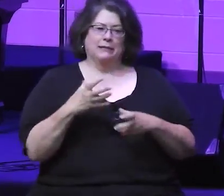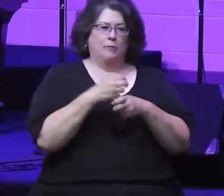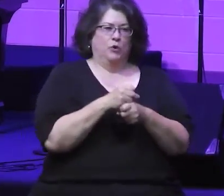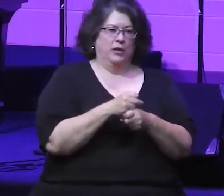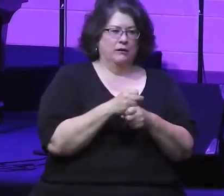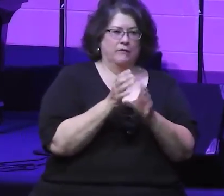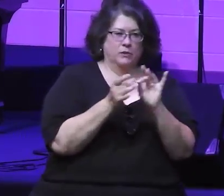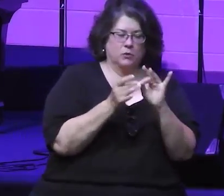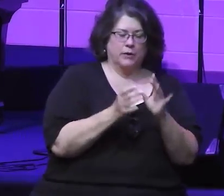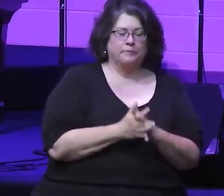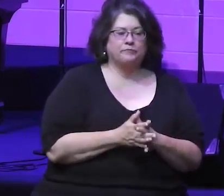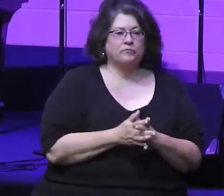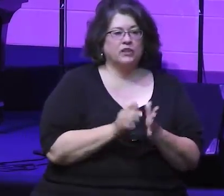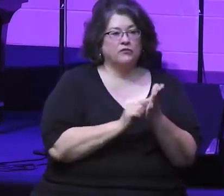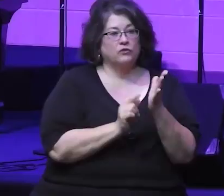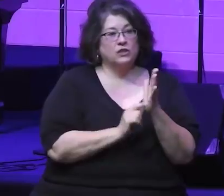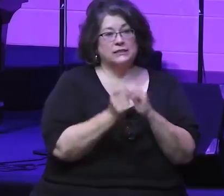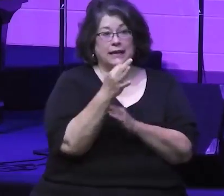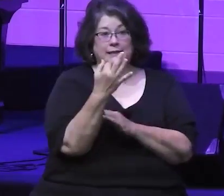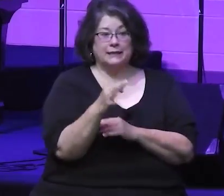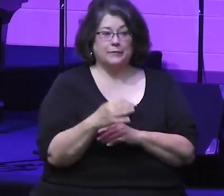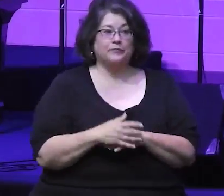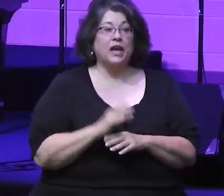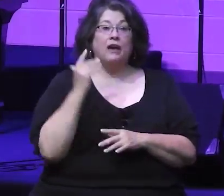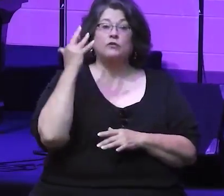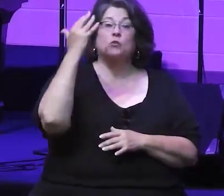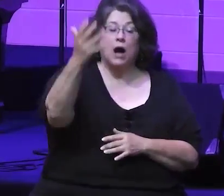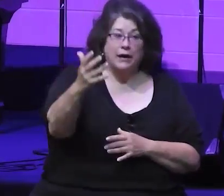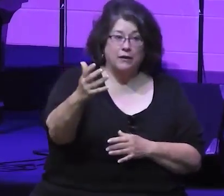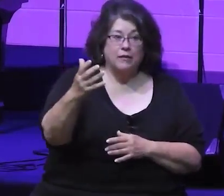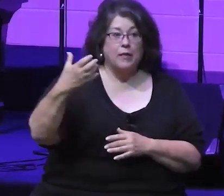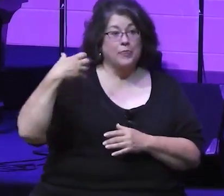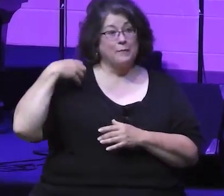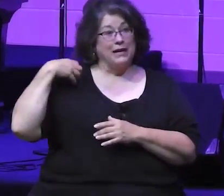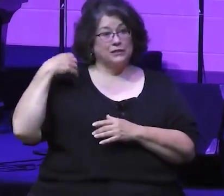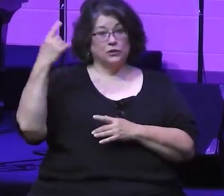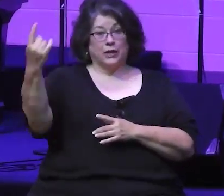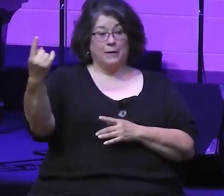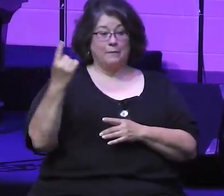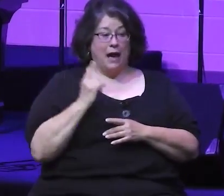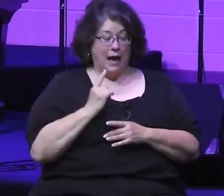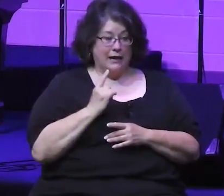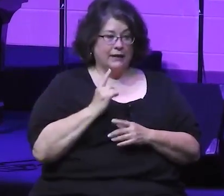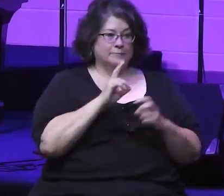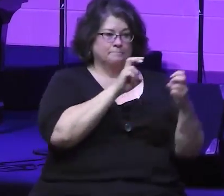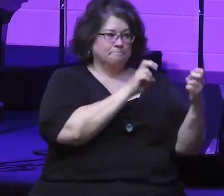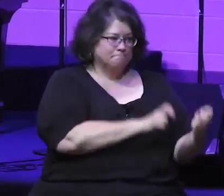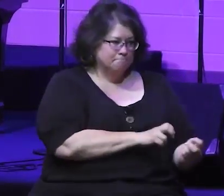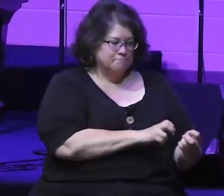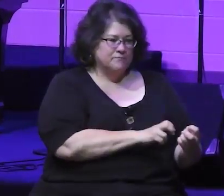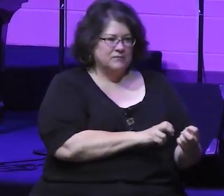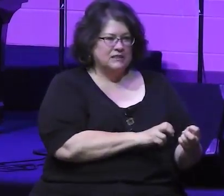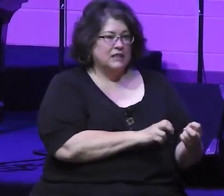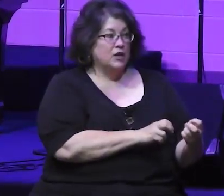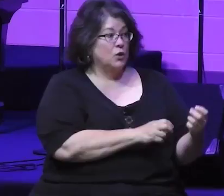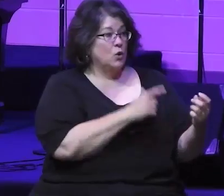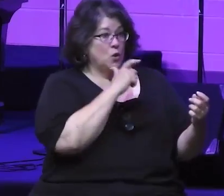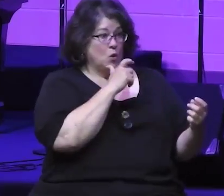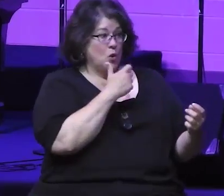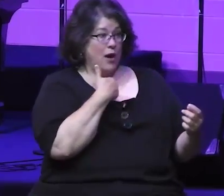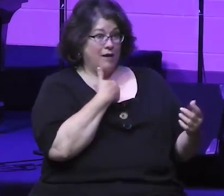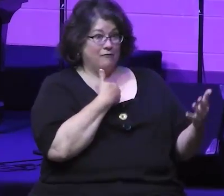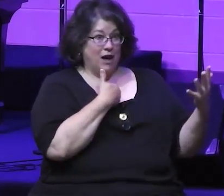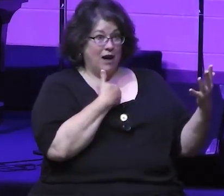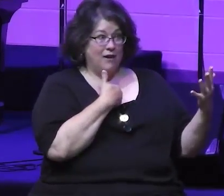Verse 19, after a long time, the master of those servants returned, and he settled accounts with them. The man who had received 5 bags of gold brought the